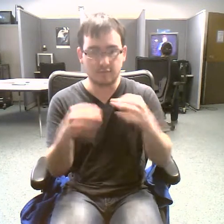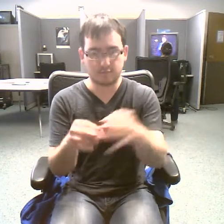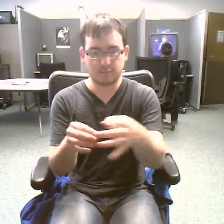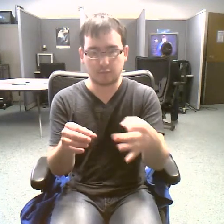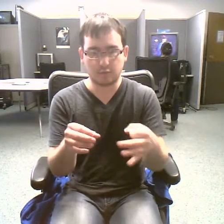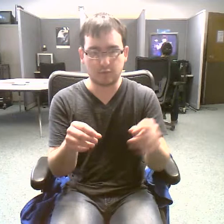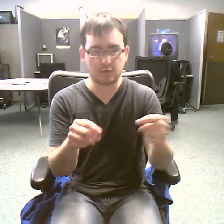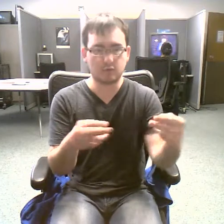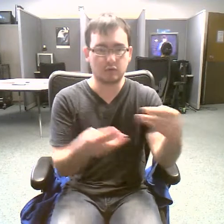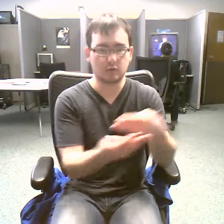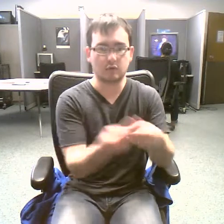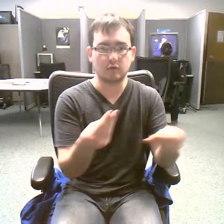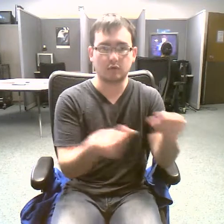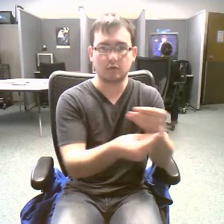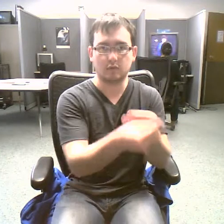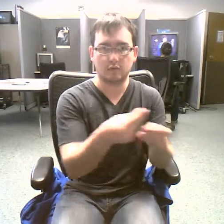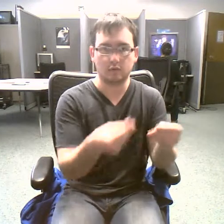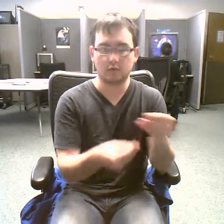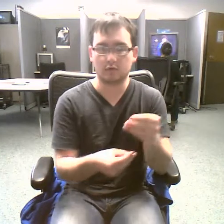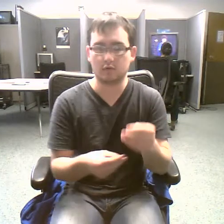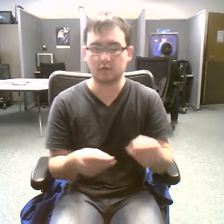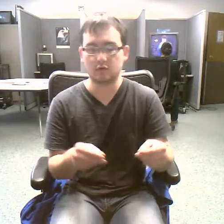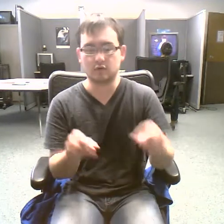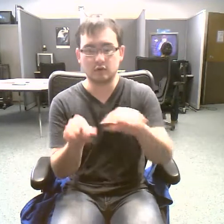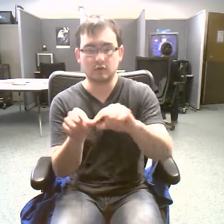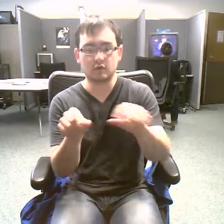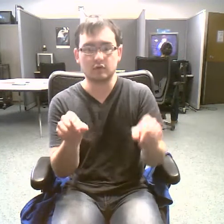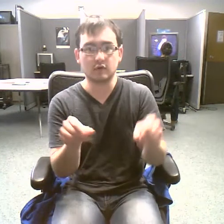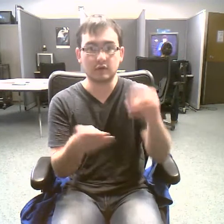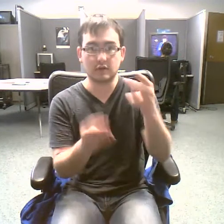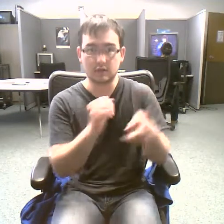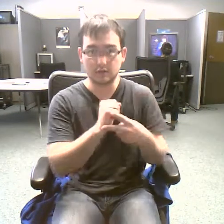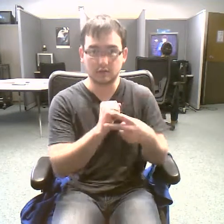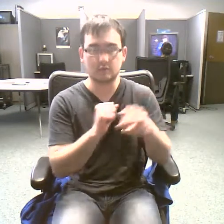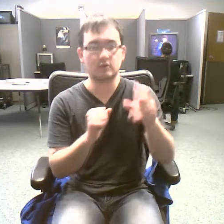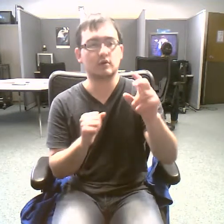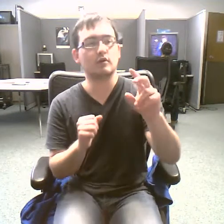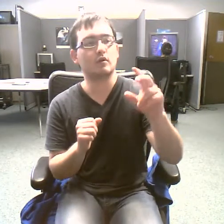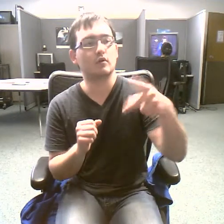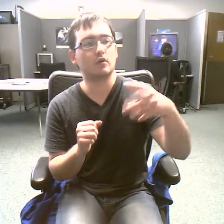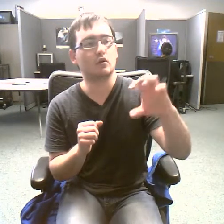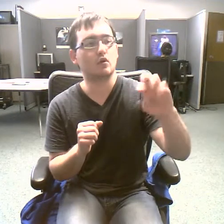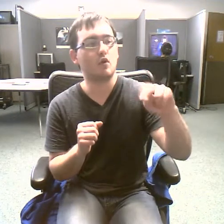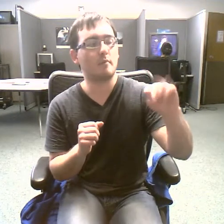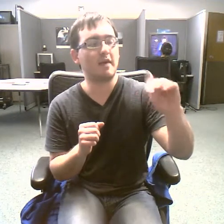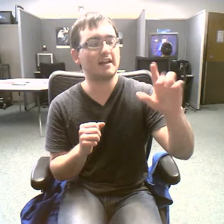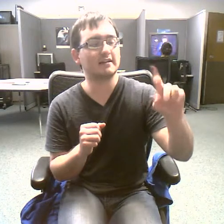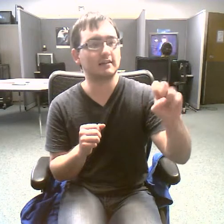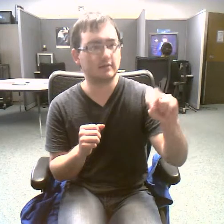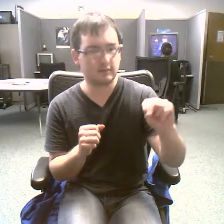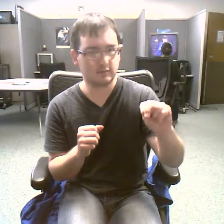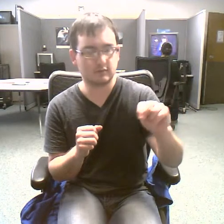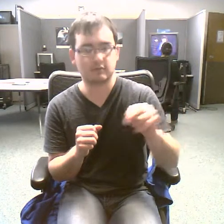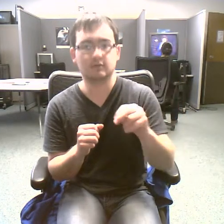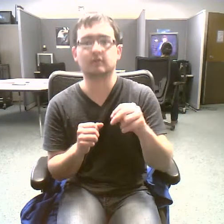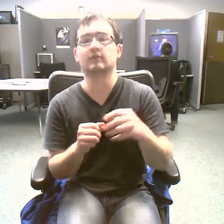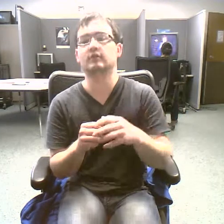of the chromatin and nucleolus inside. When the cell is in a resting state, there is something